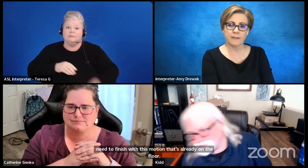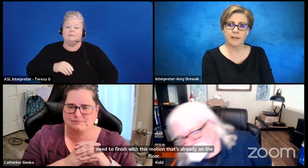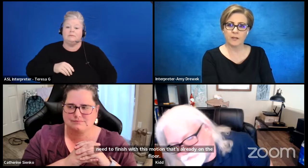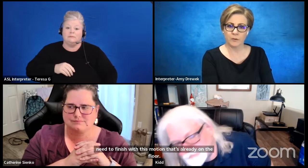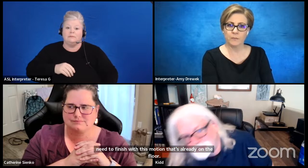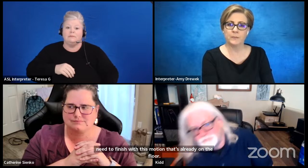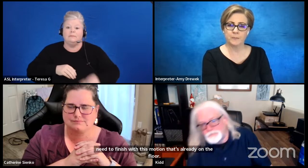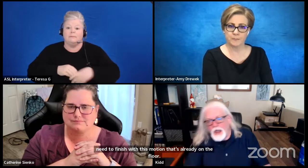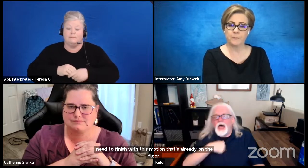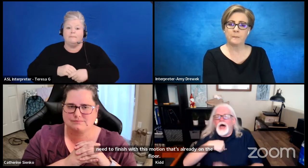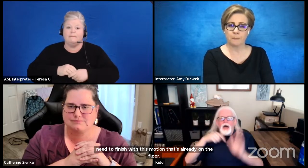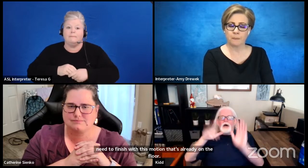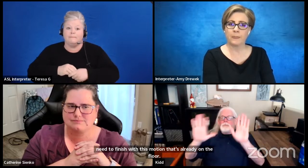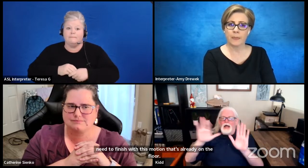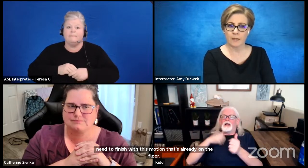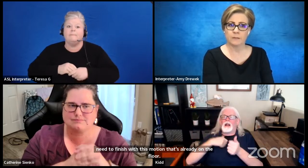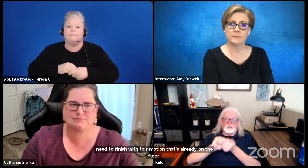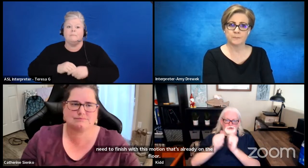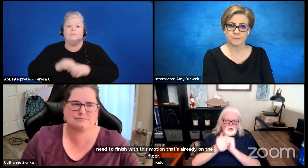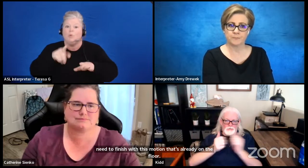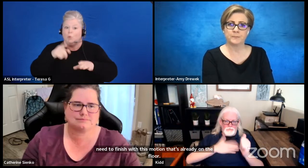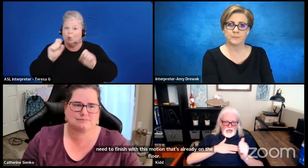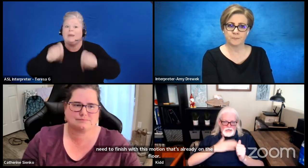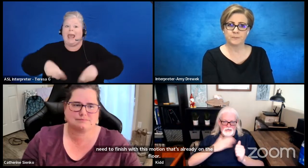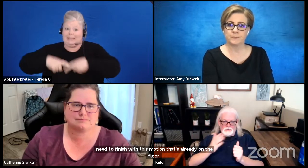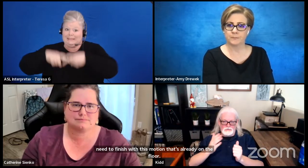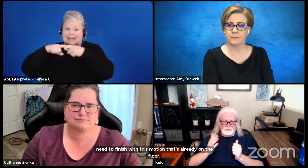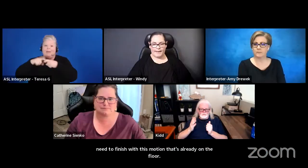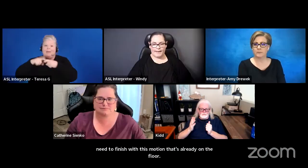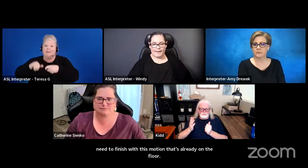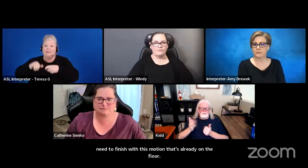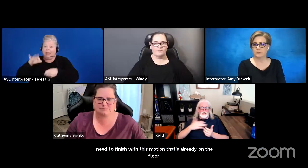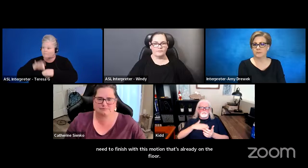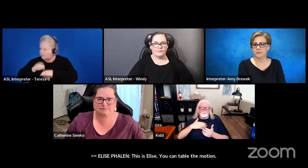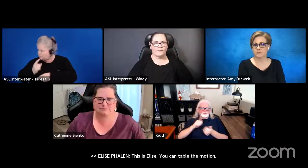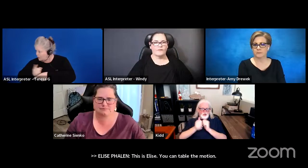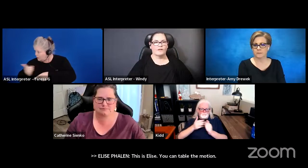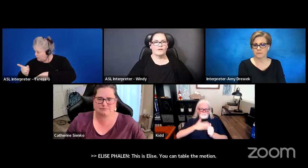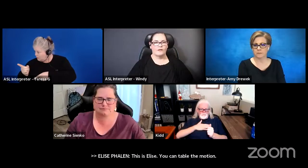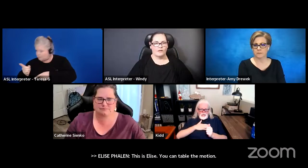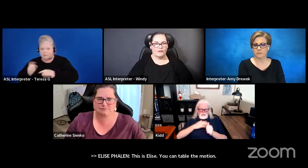Okay, yes. Commissioner Kidd Sorry, said you thank can't you. table the motion, you can table the vote, right?